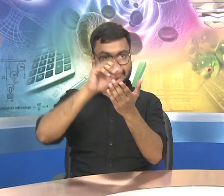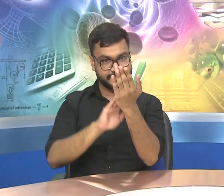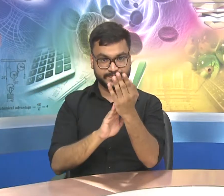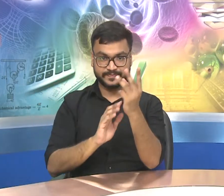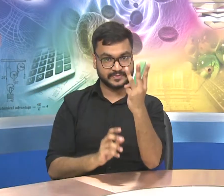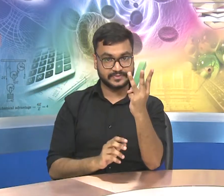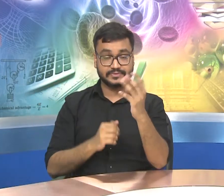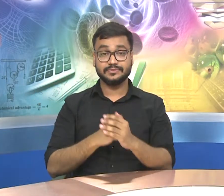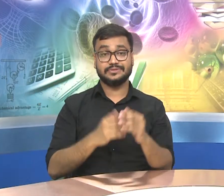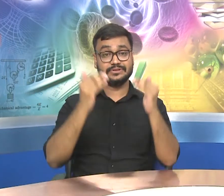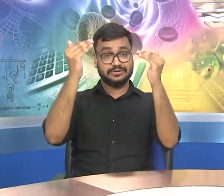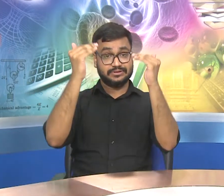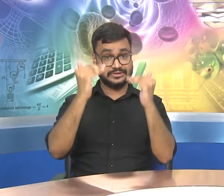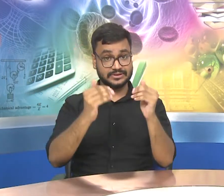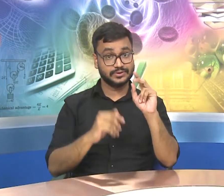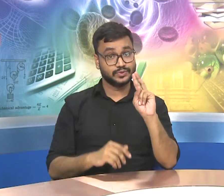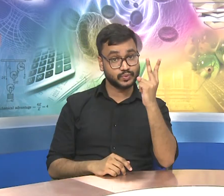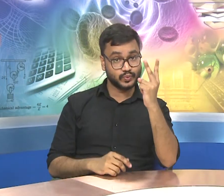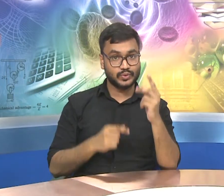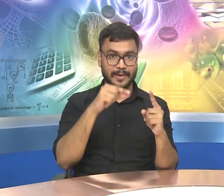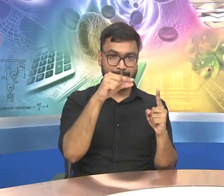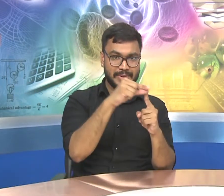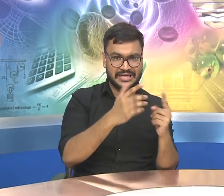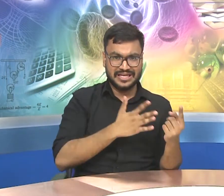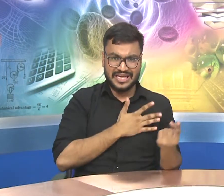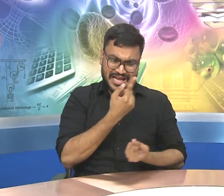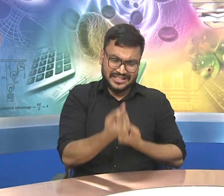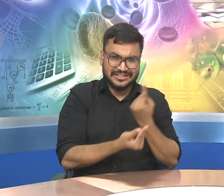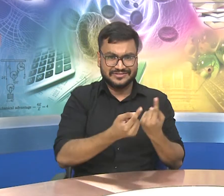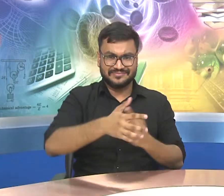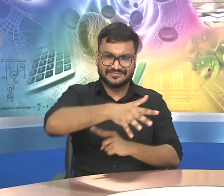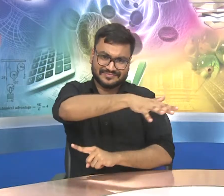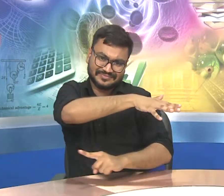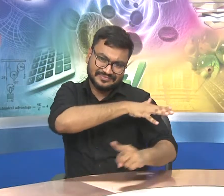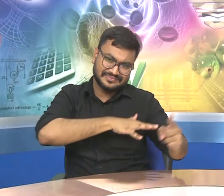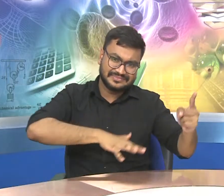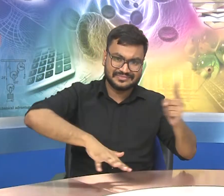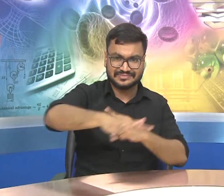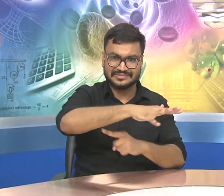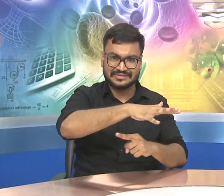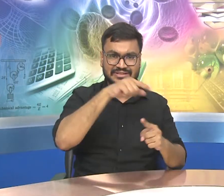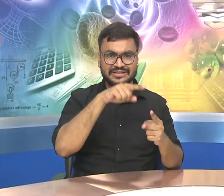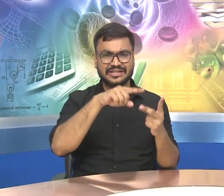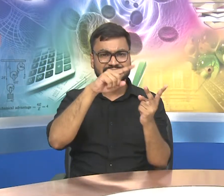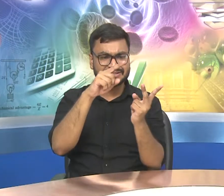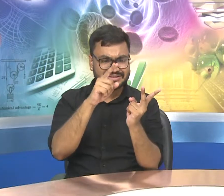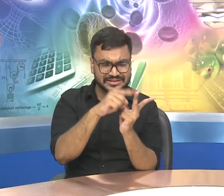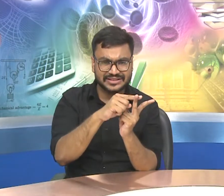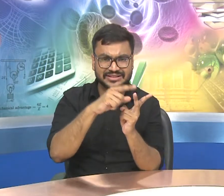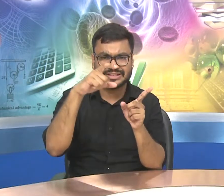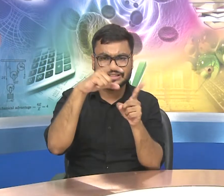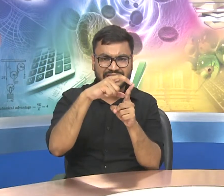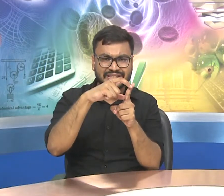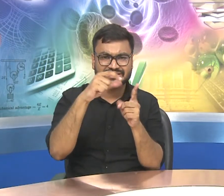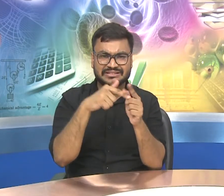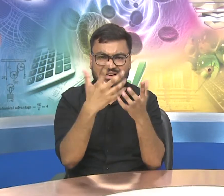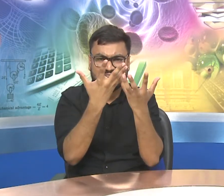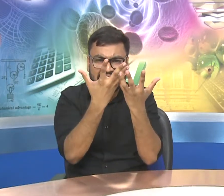and second, which includes detritus, feeders